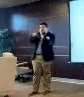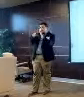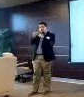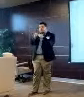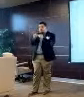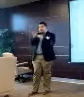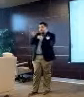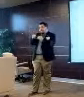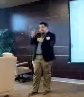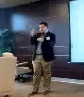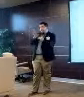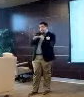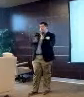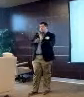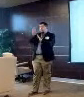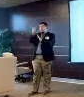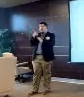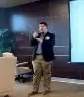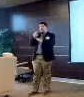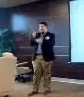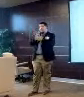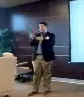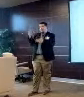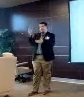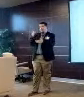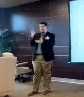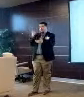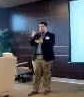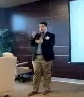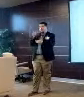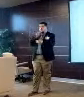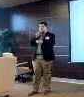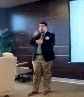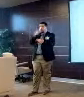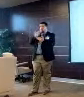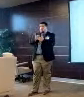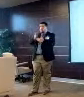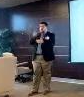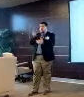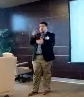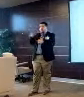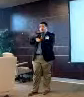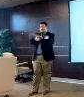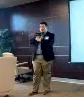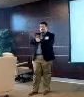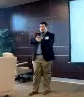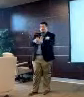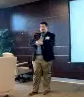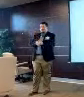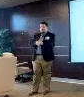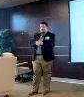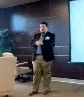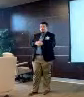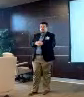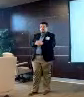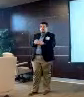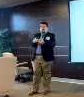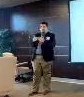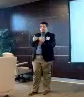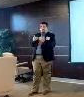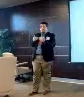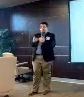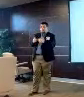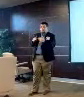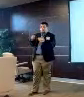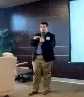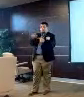that were higher than the surge we had a few weeks ago. So that's very, very good news for our region. As we go forward, we move